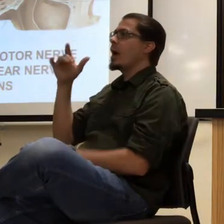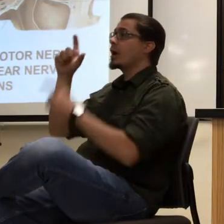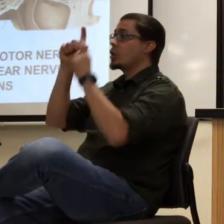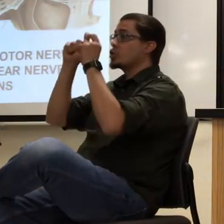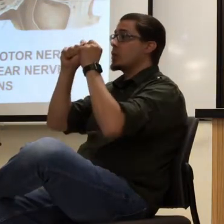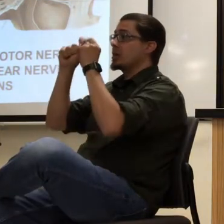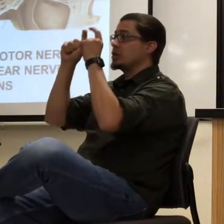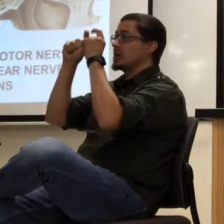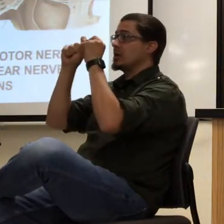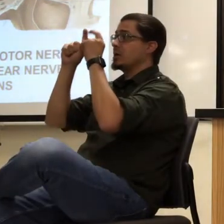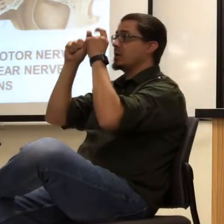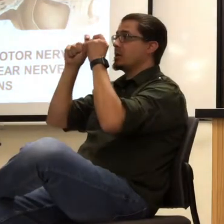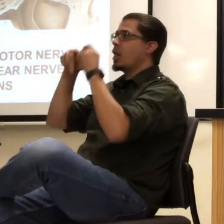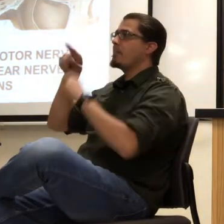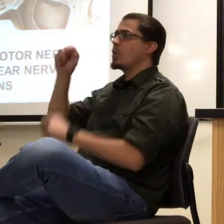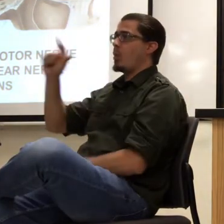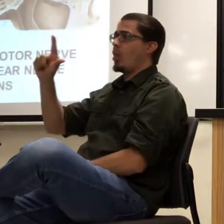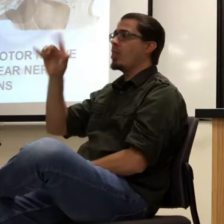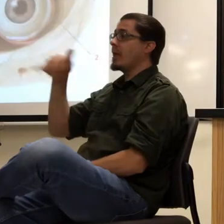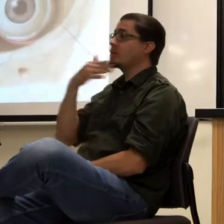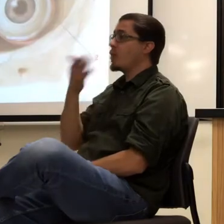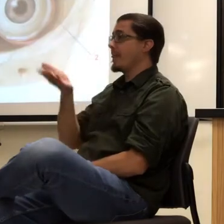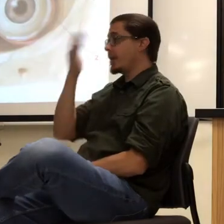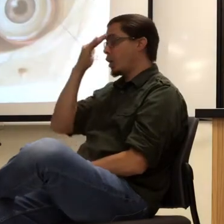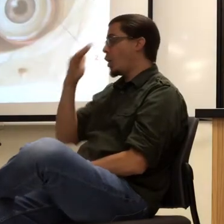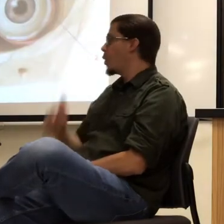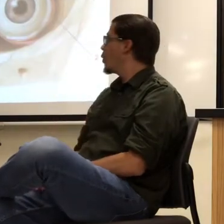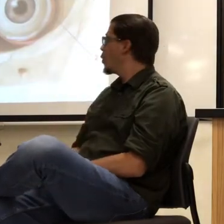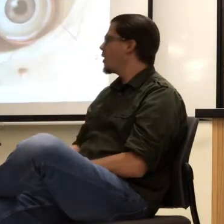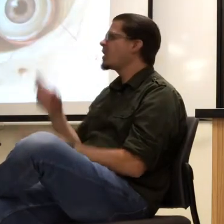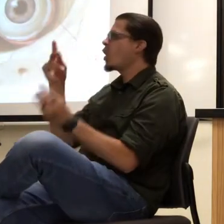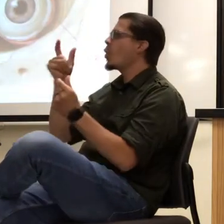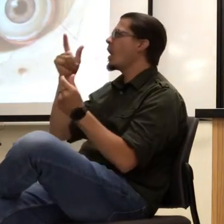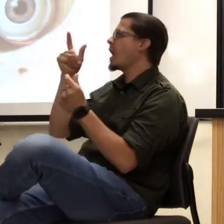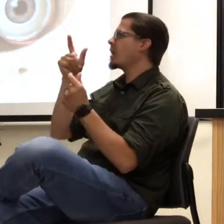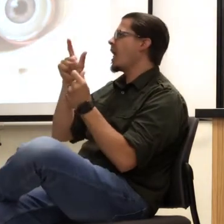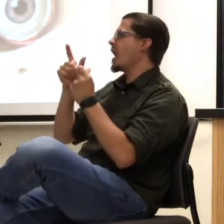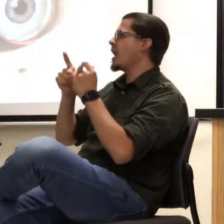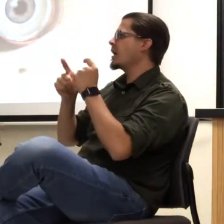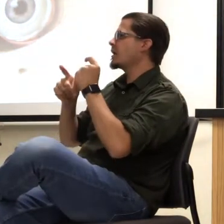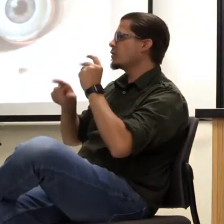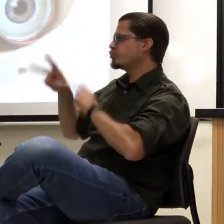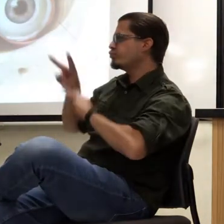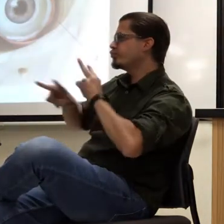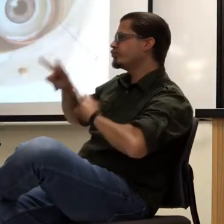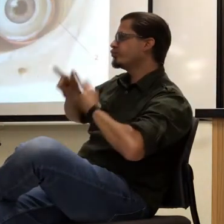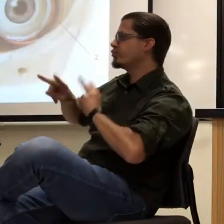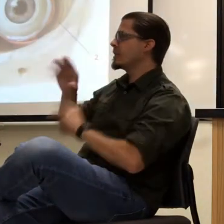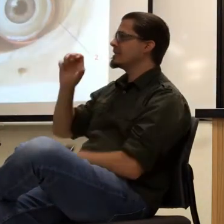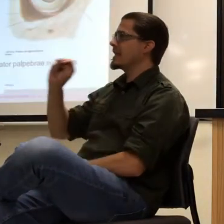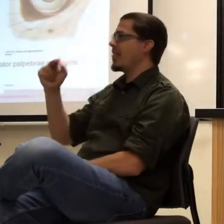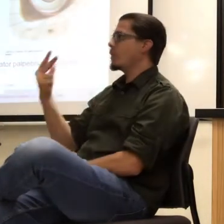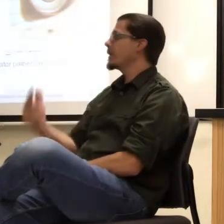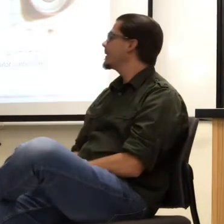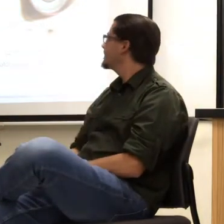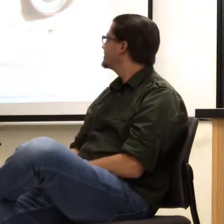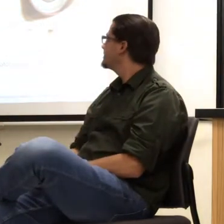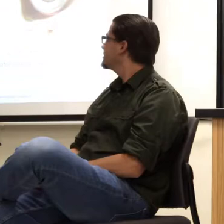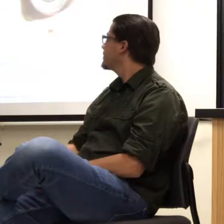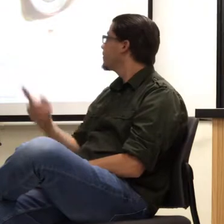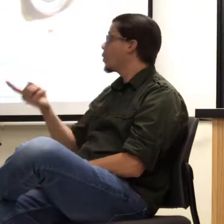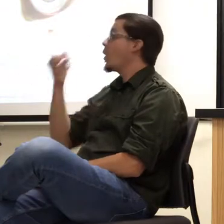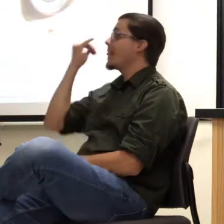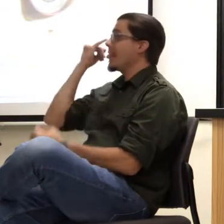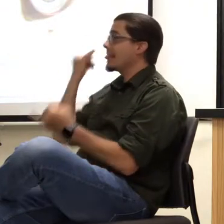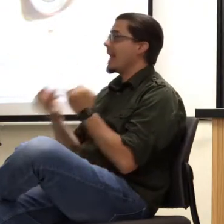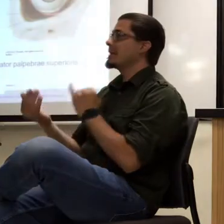constriction is a good thing to know. It's a quick assessment of cranial nerve 3. One last